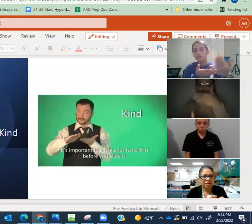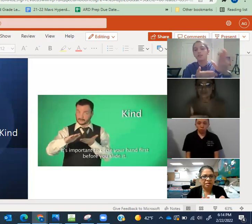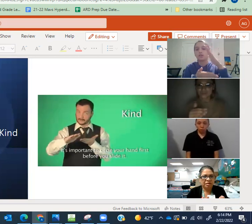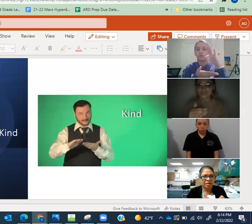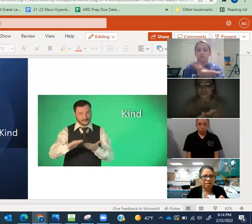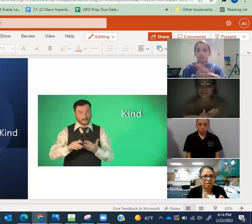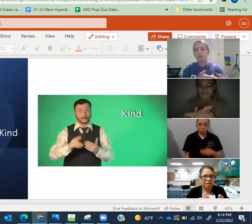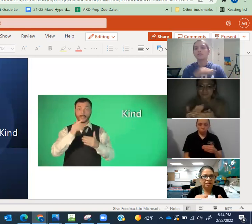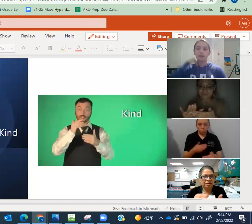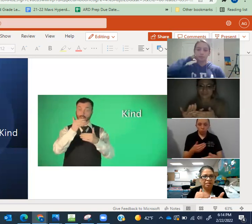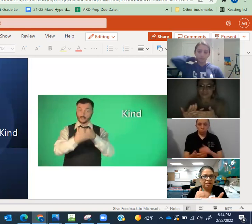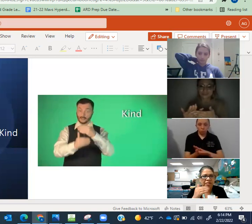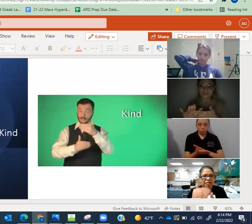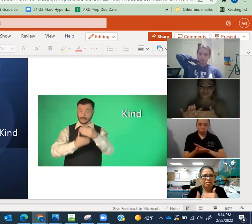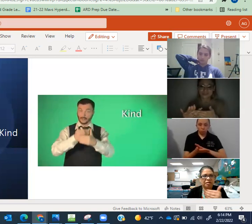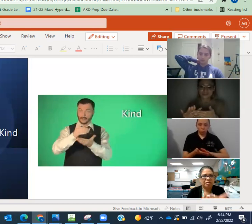Nice. And then it goes Kind.